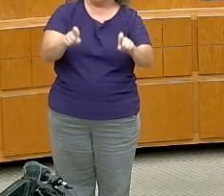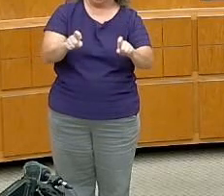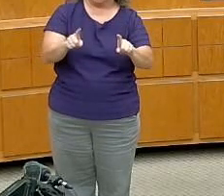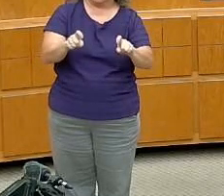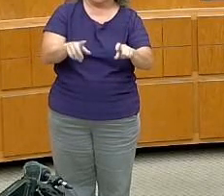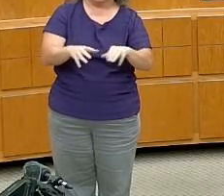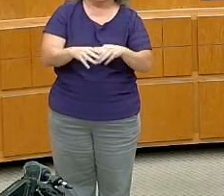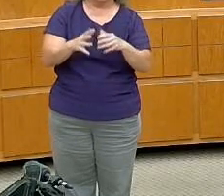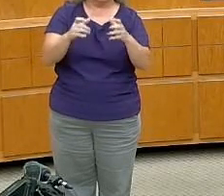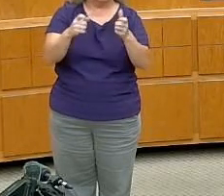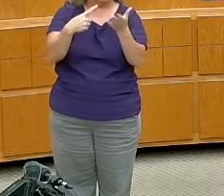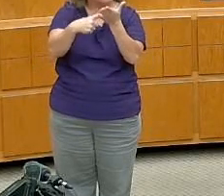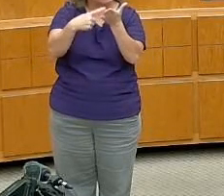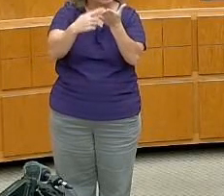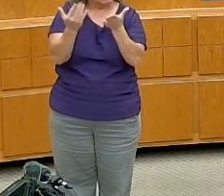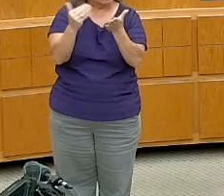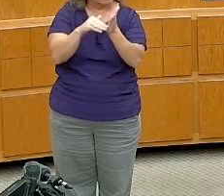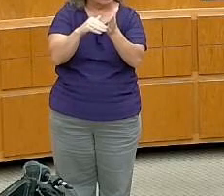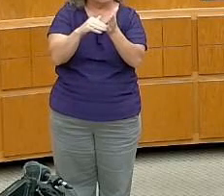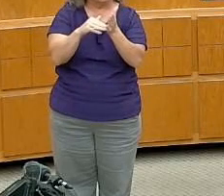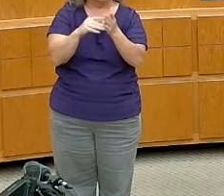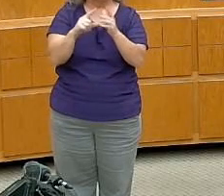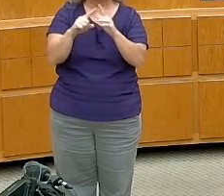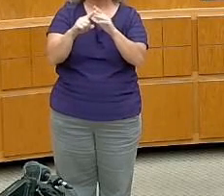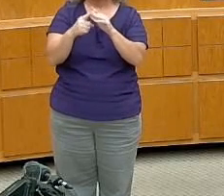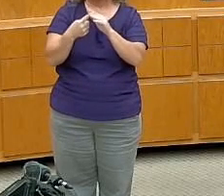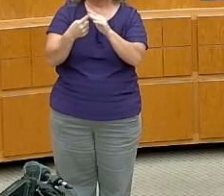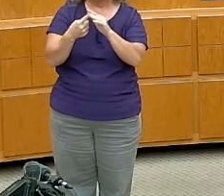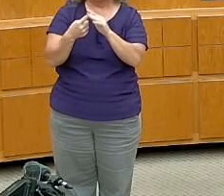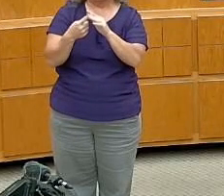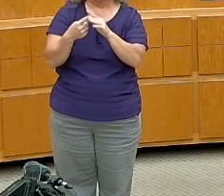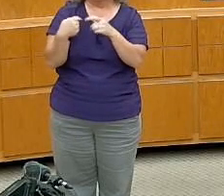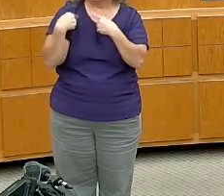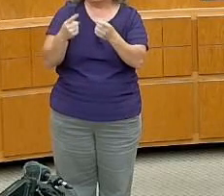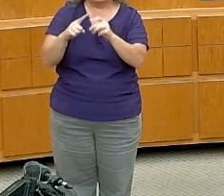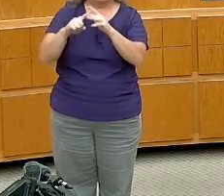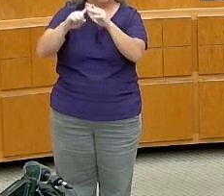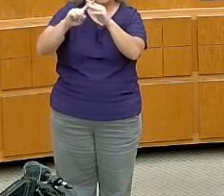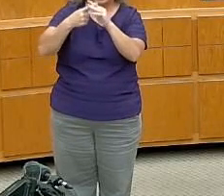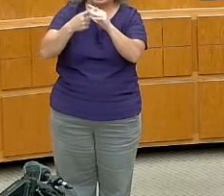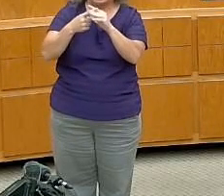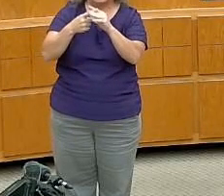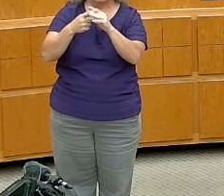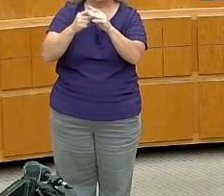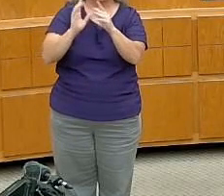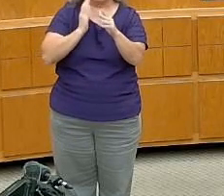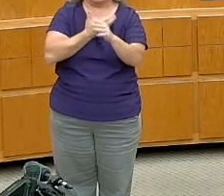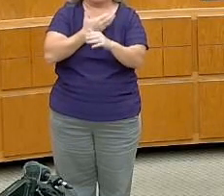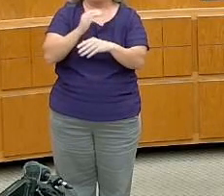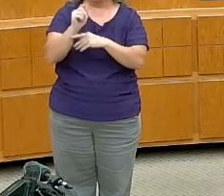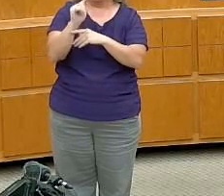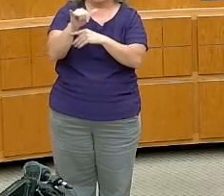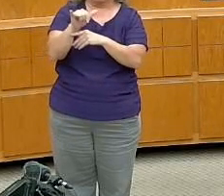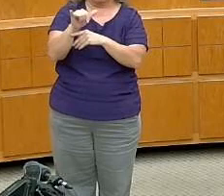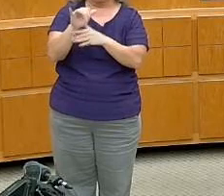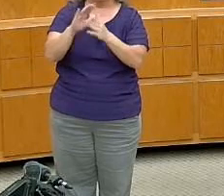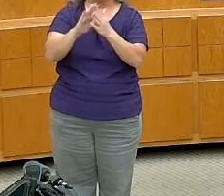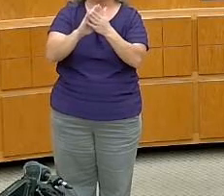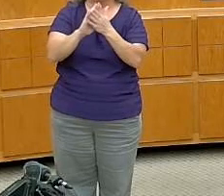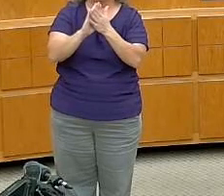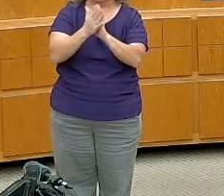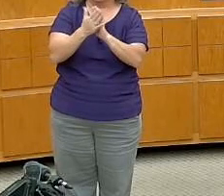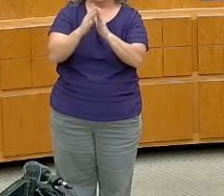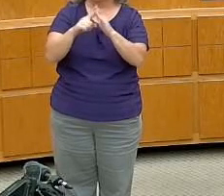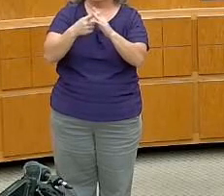by saying that since the beginning that we have become engaged as a county, late January, early